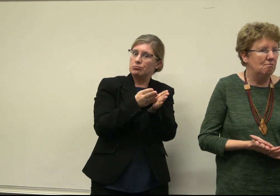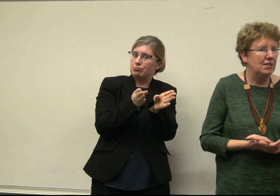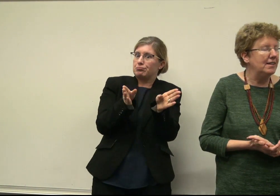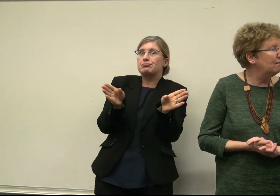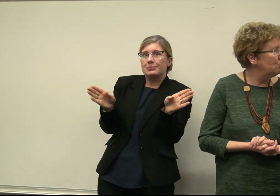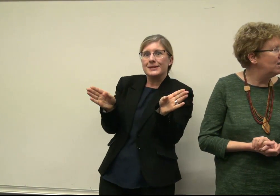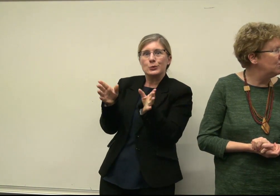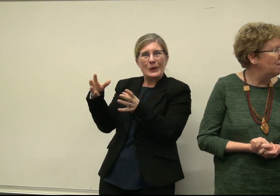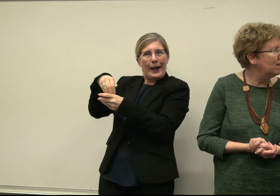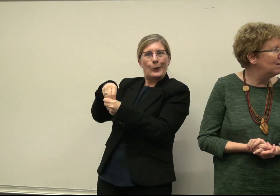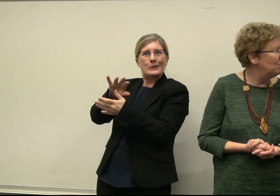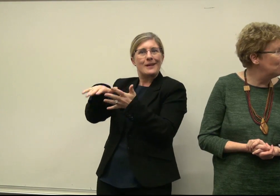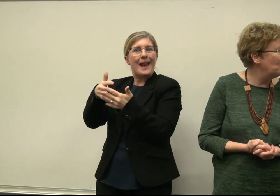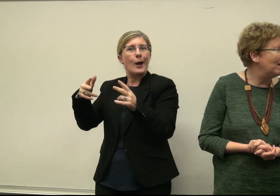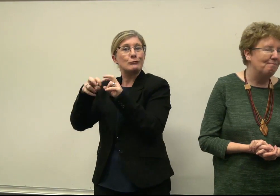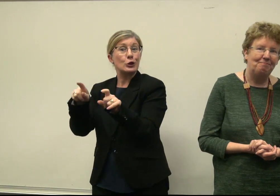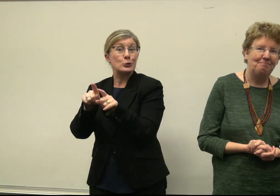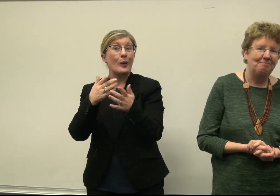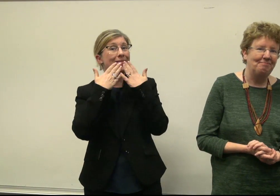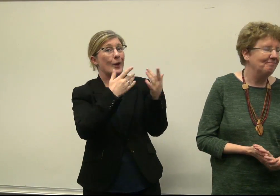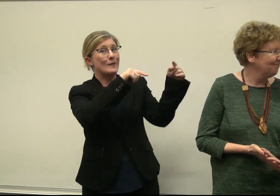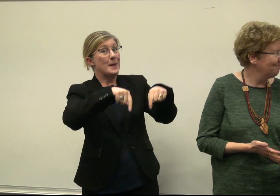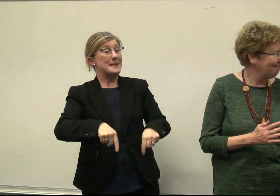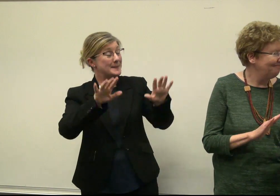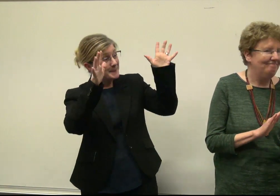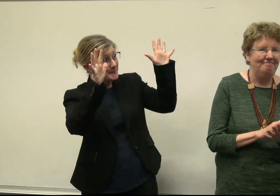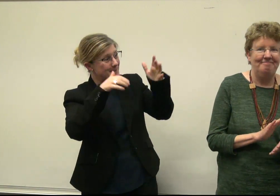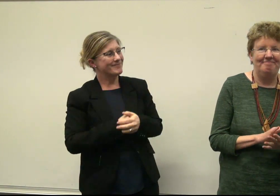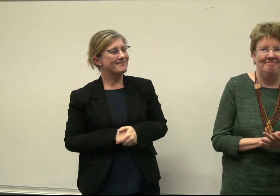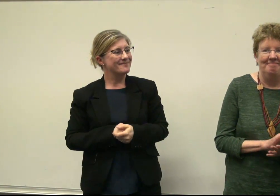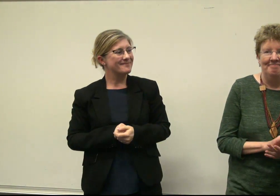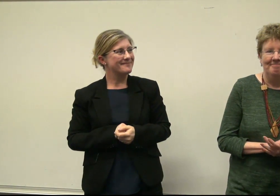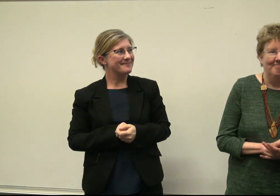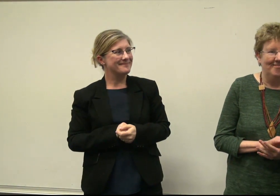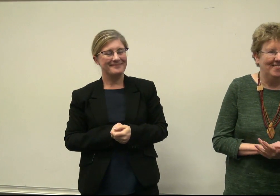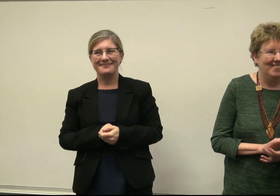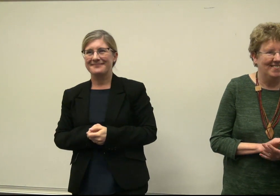include sign language research. So thank you very much for coming. Thank you very much. Thanks.